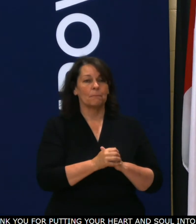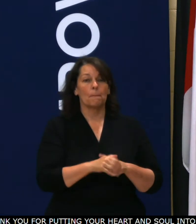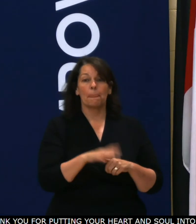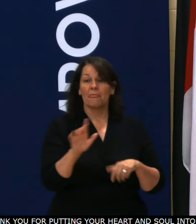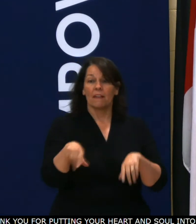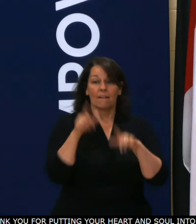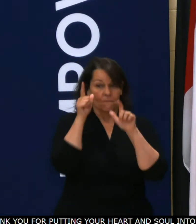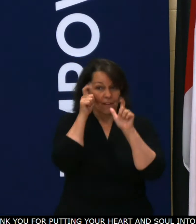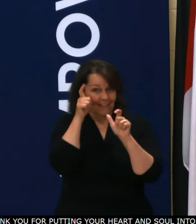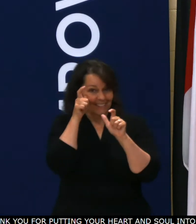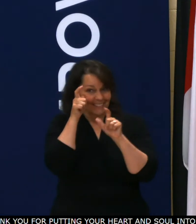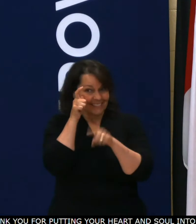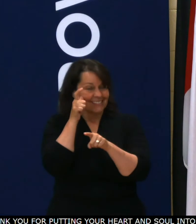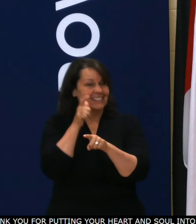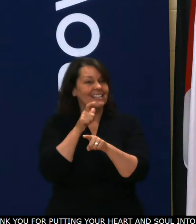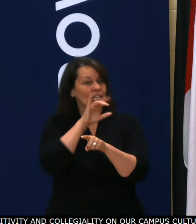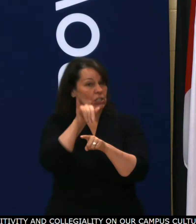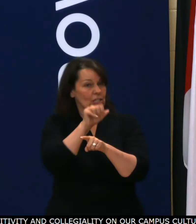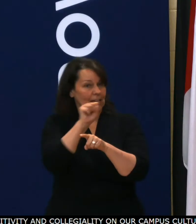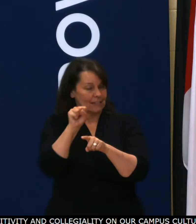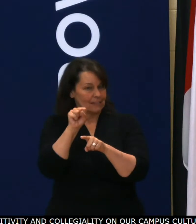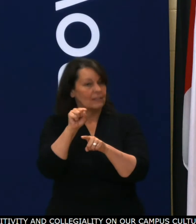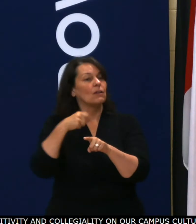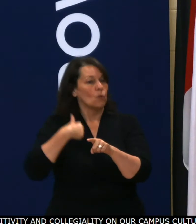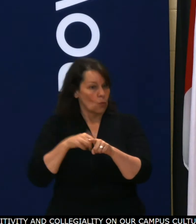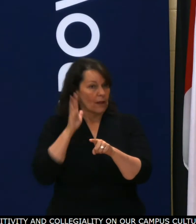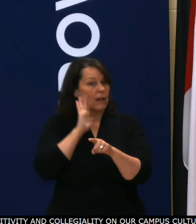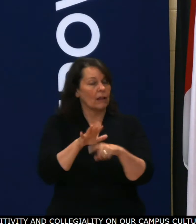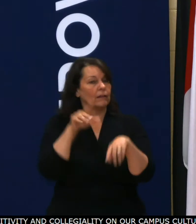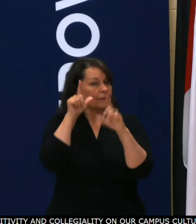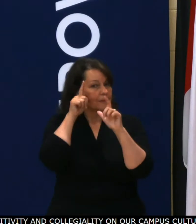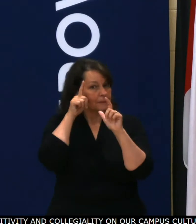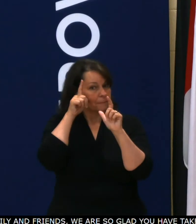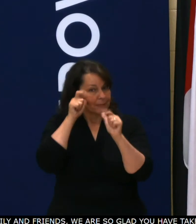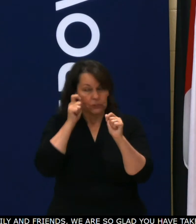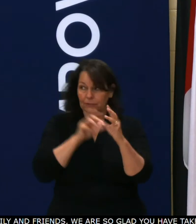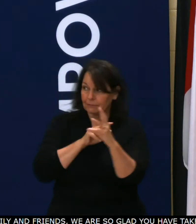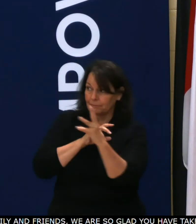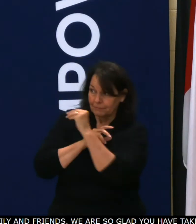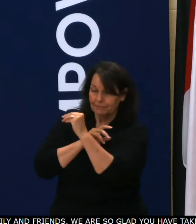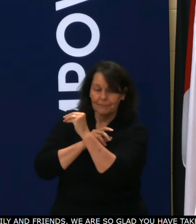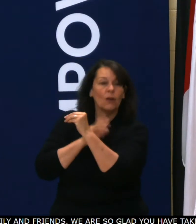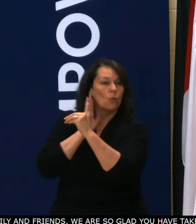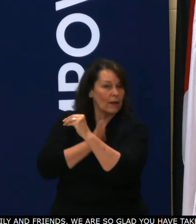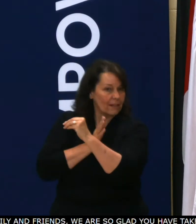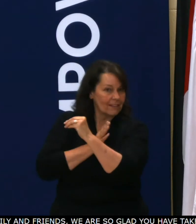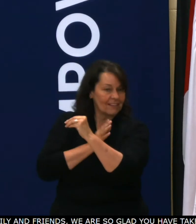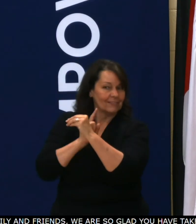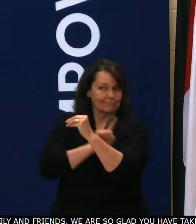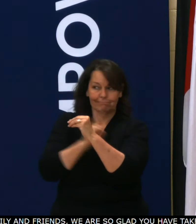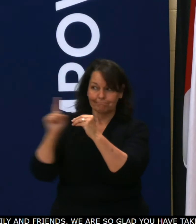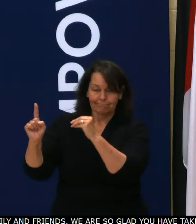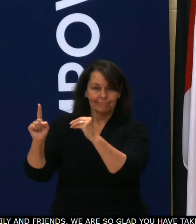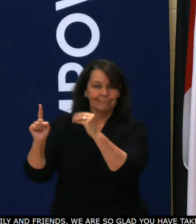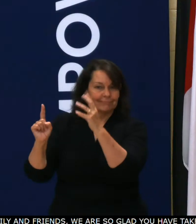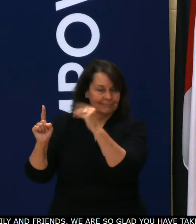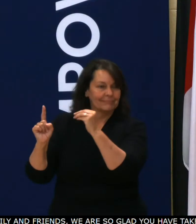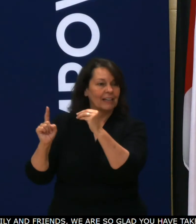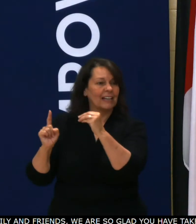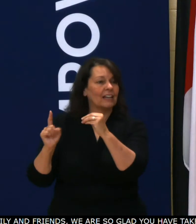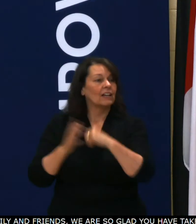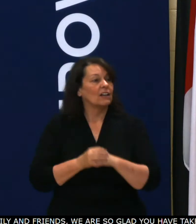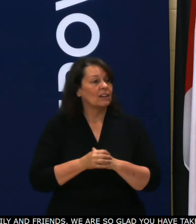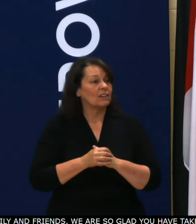photographer, Jess Bain, will take pictures of each graduate receiving their credential. In turn, we please ask our guests to not to